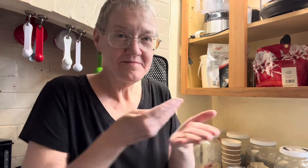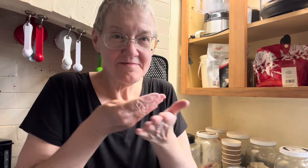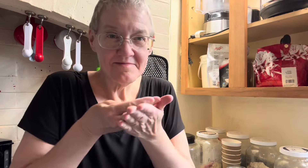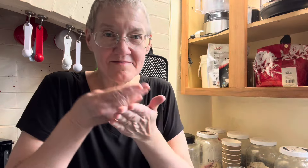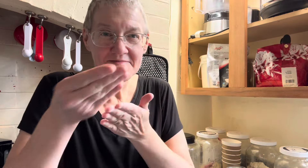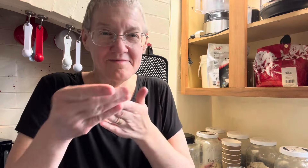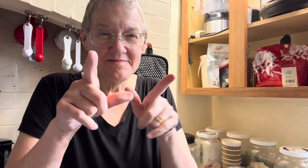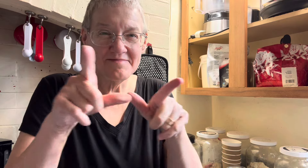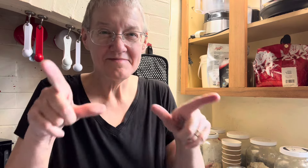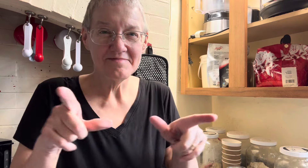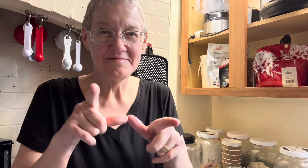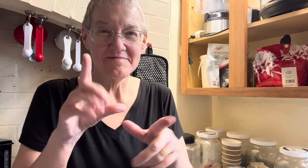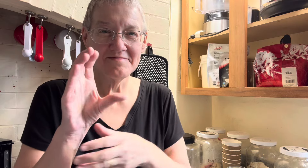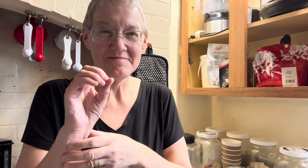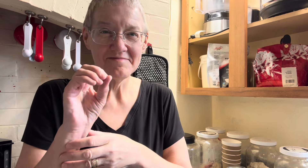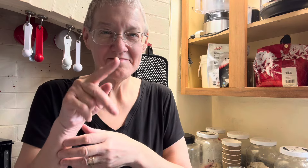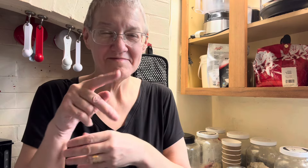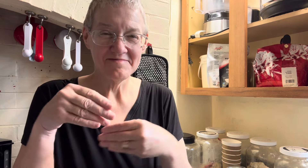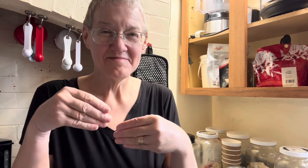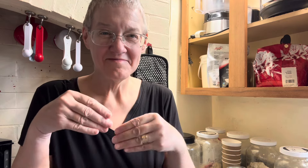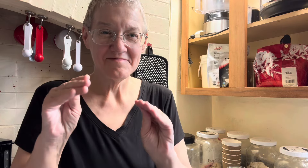I bought it at my local co-op.